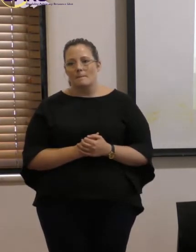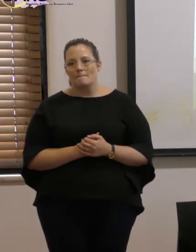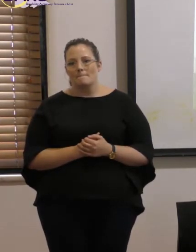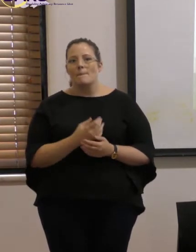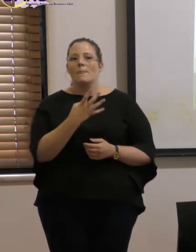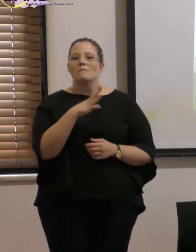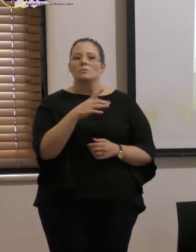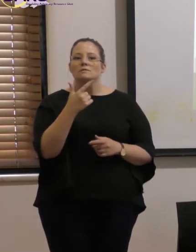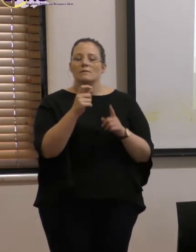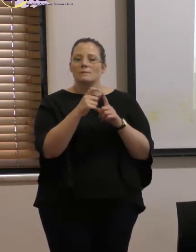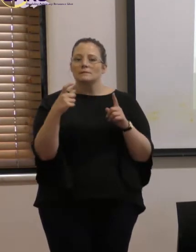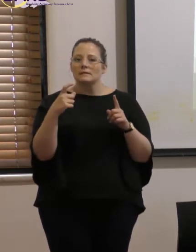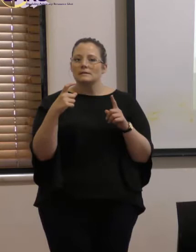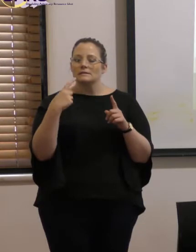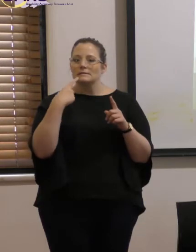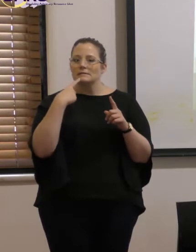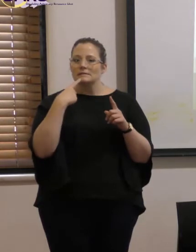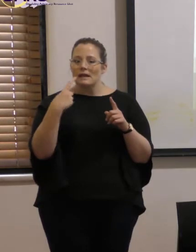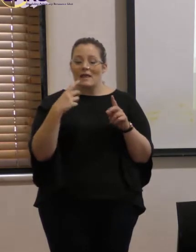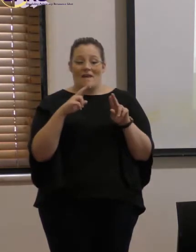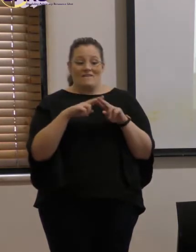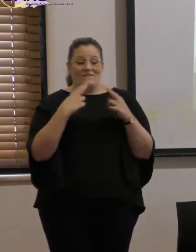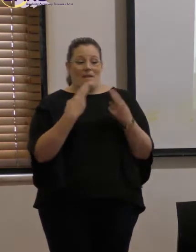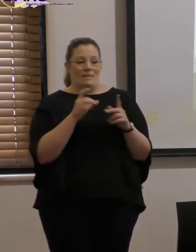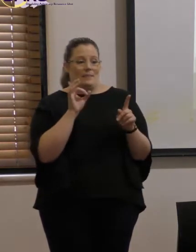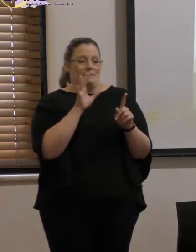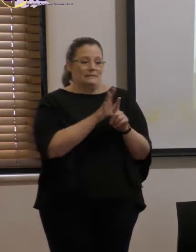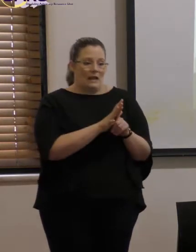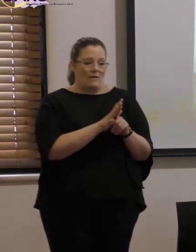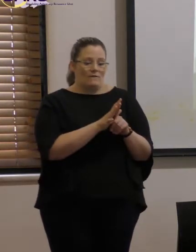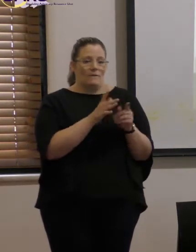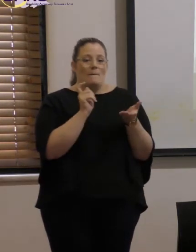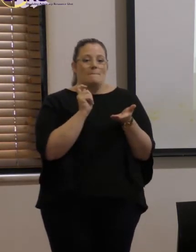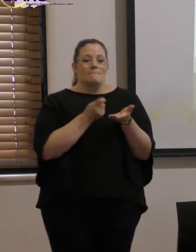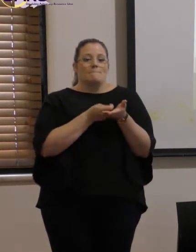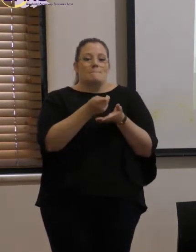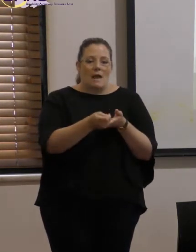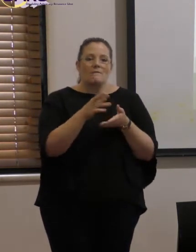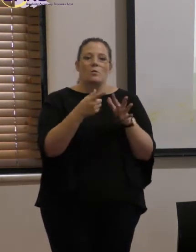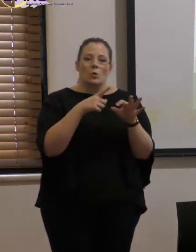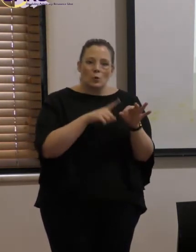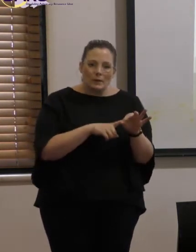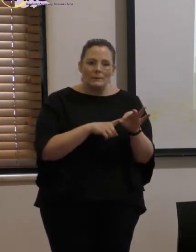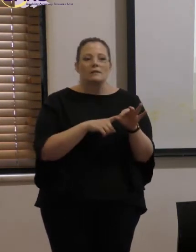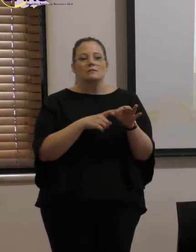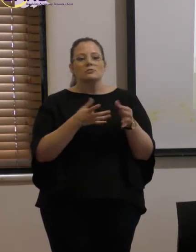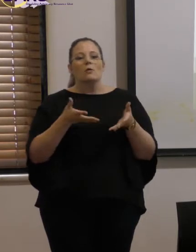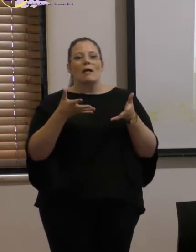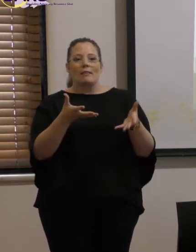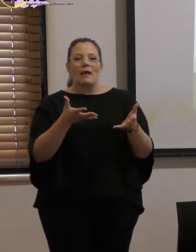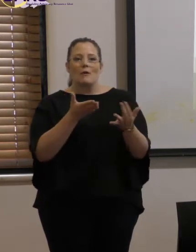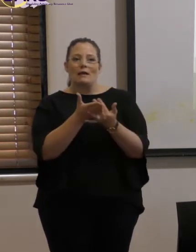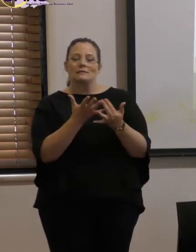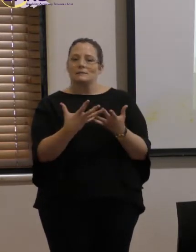47% reported that families had paid personally for specific supports or equipment to enable access and participation. So that's